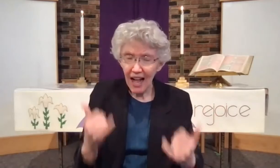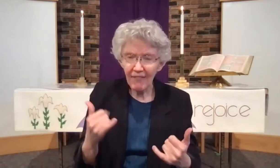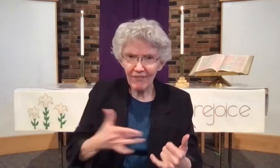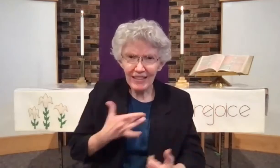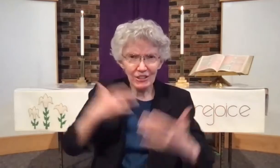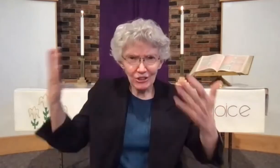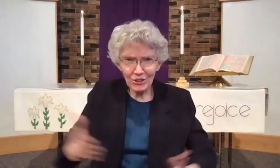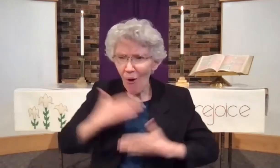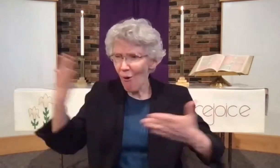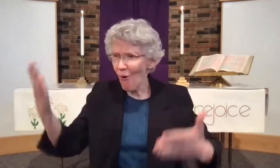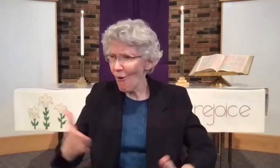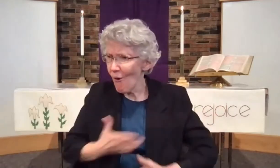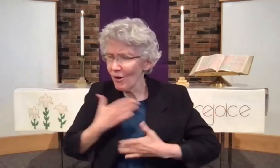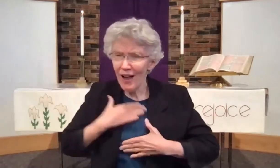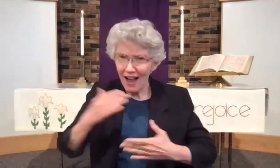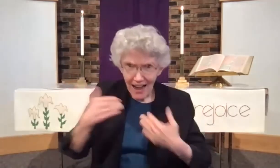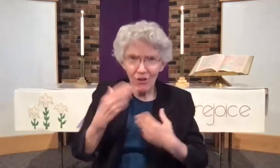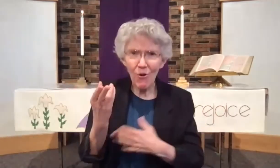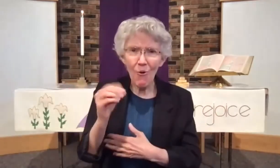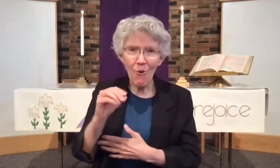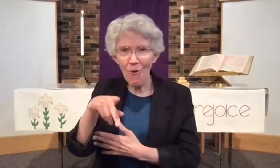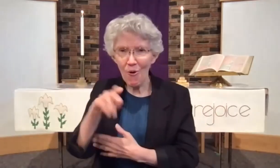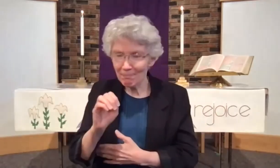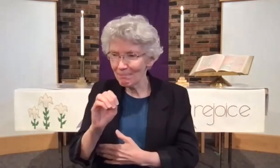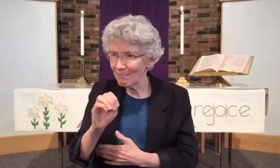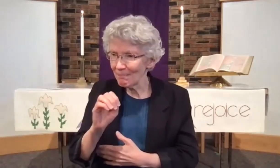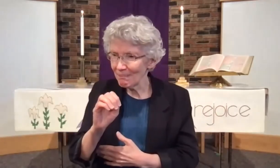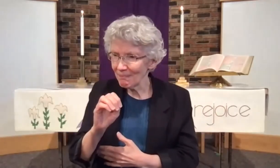has given way to joy and to hope.